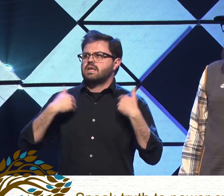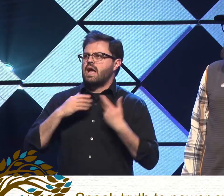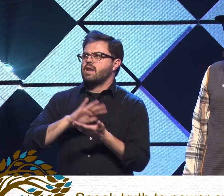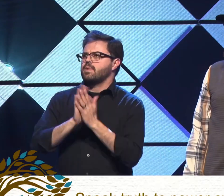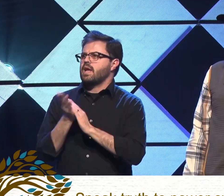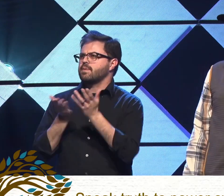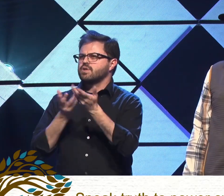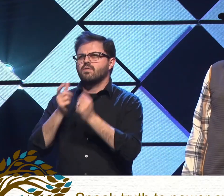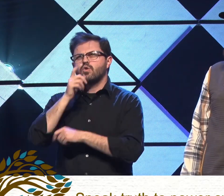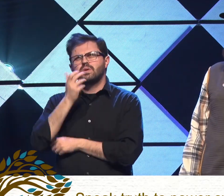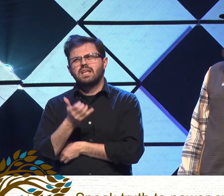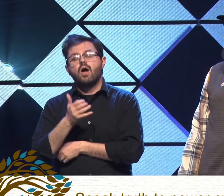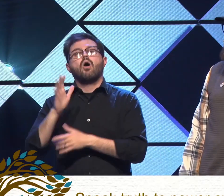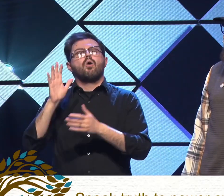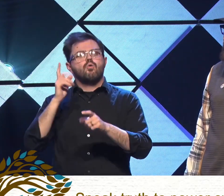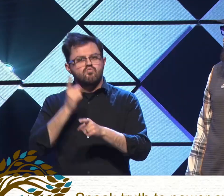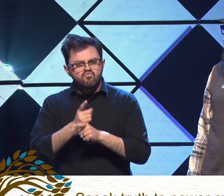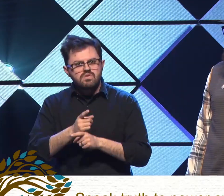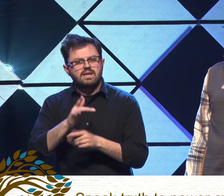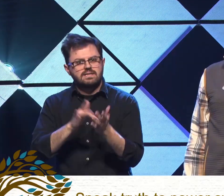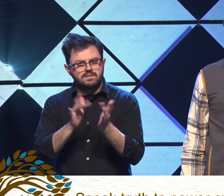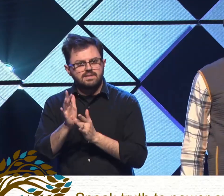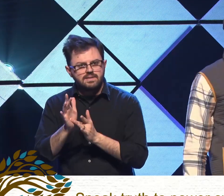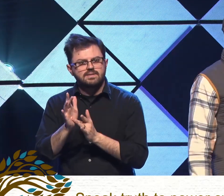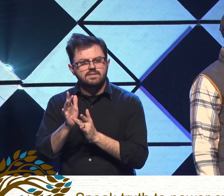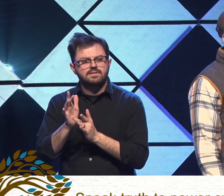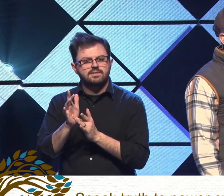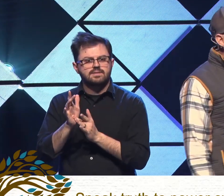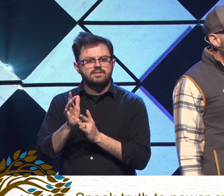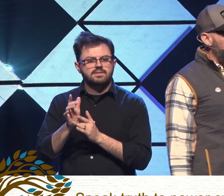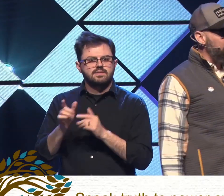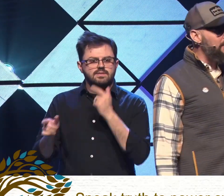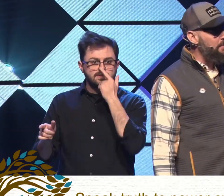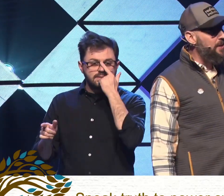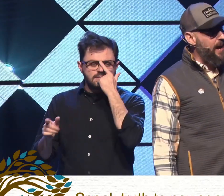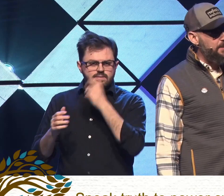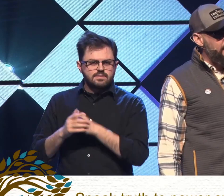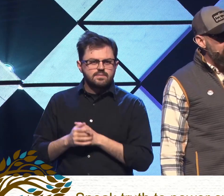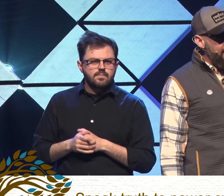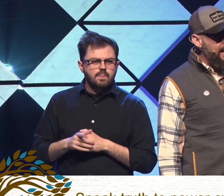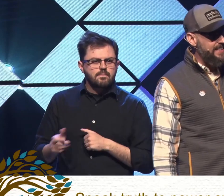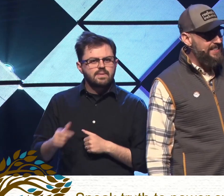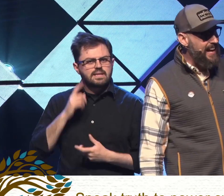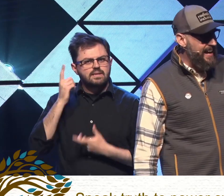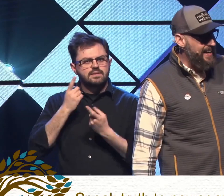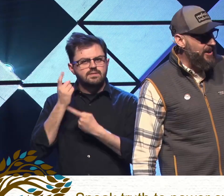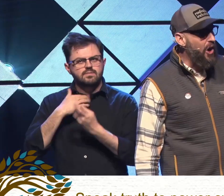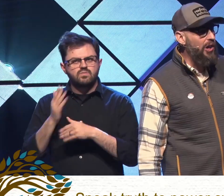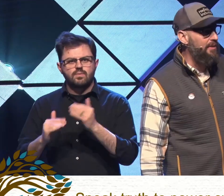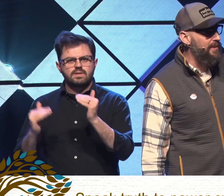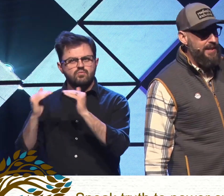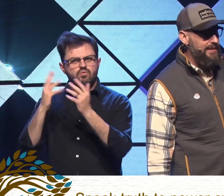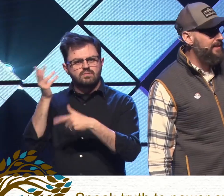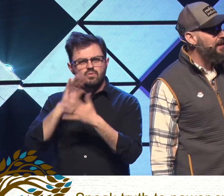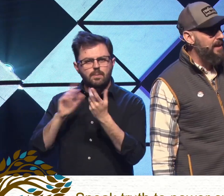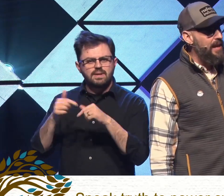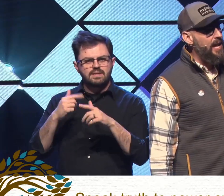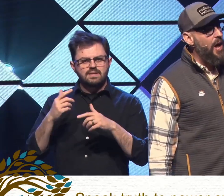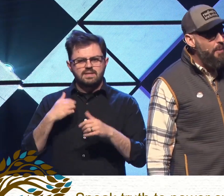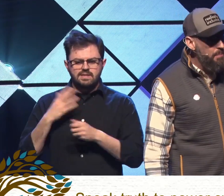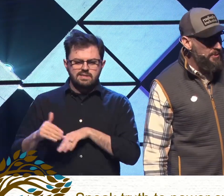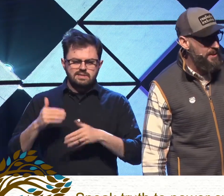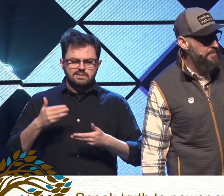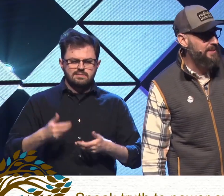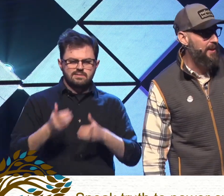Jesus. Who, being the very nature of God, didn't consider equality with God something to be grasped, but set aside all of it